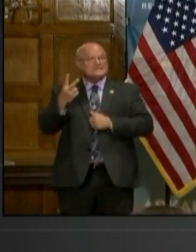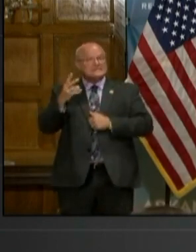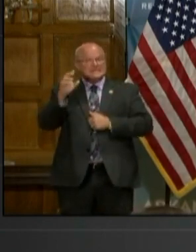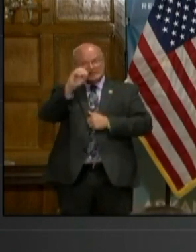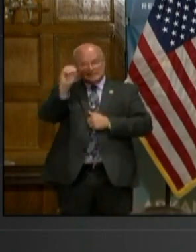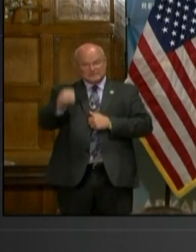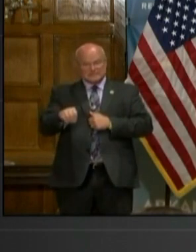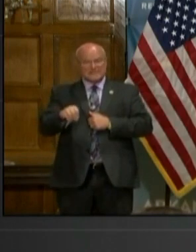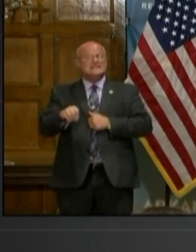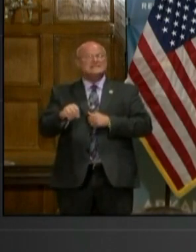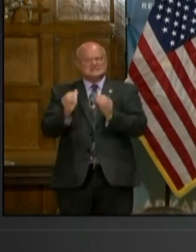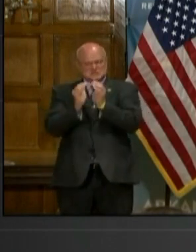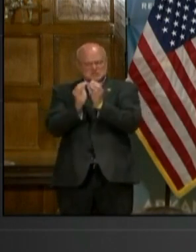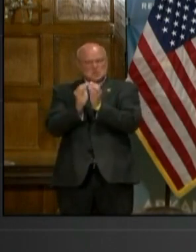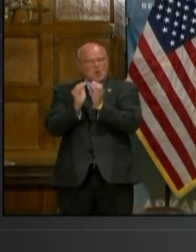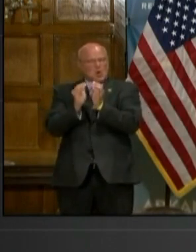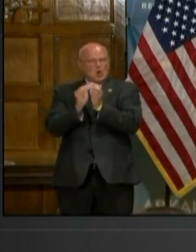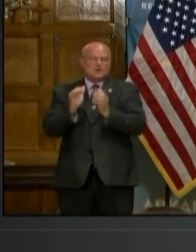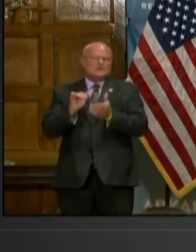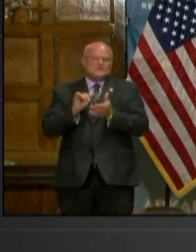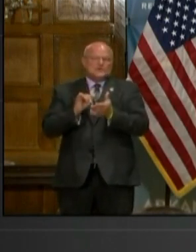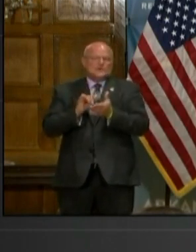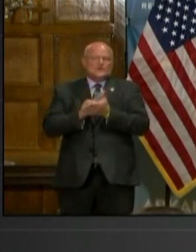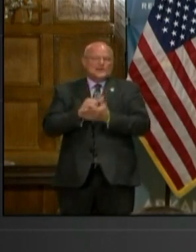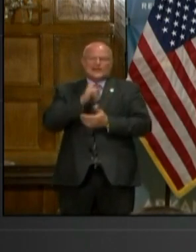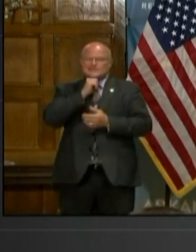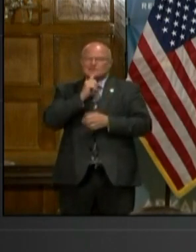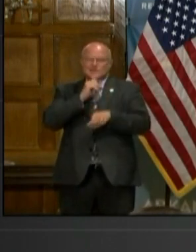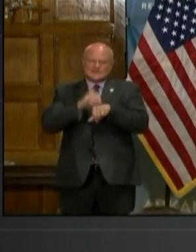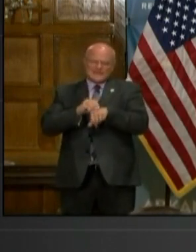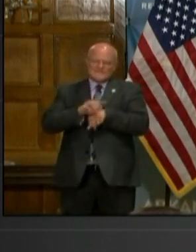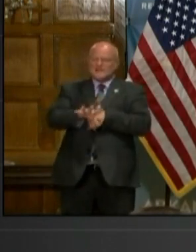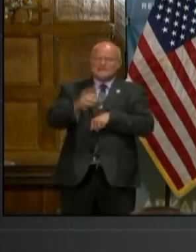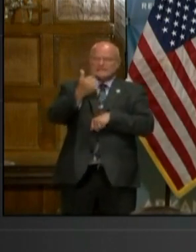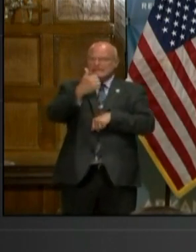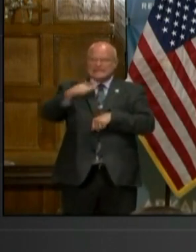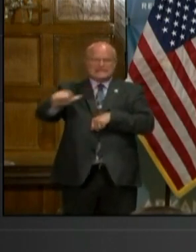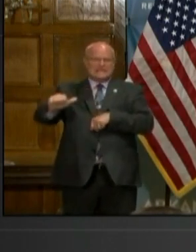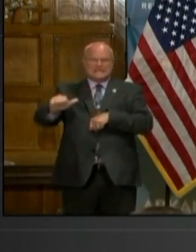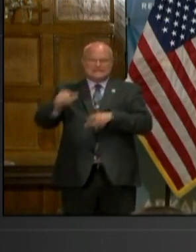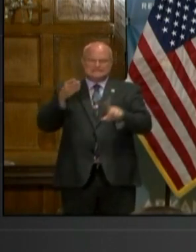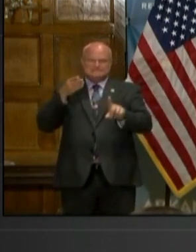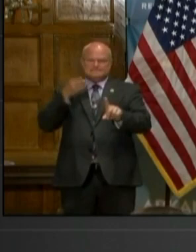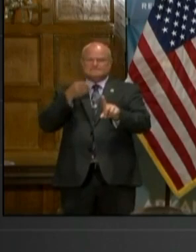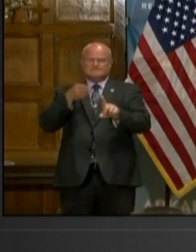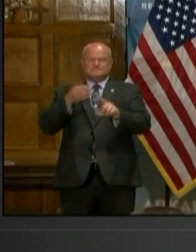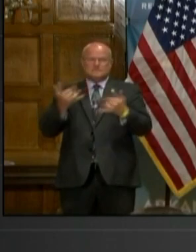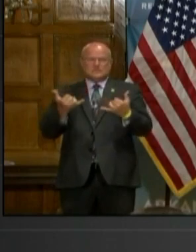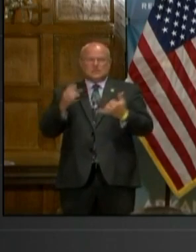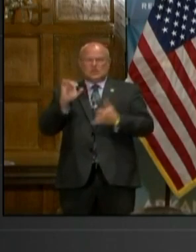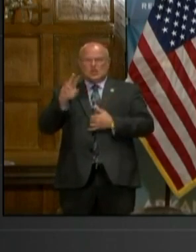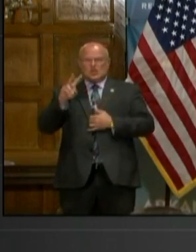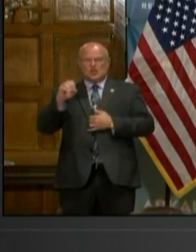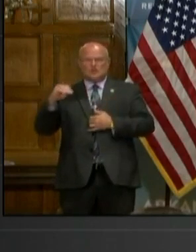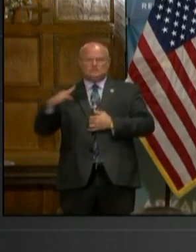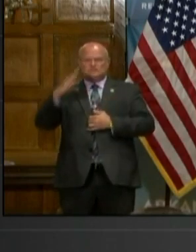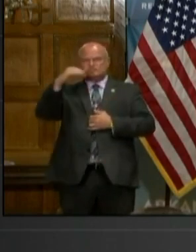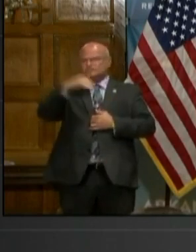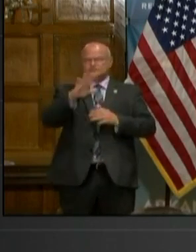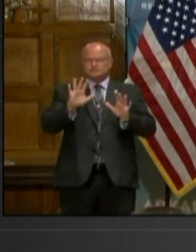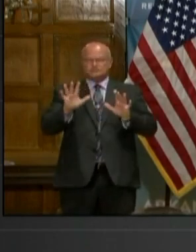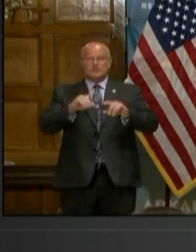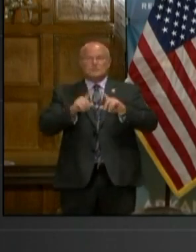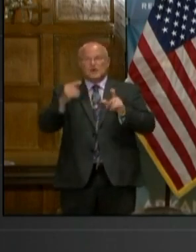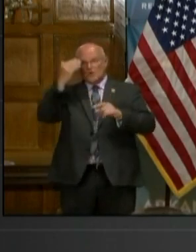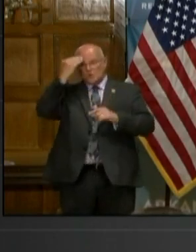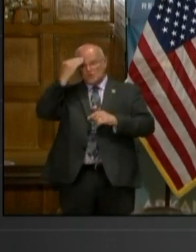proportion is pretty small. So that's not affecting any of the directions of our curves, although if